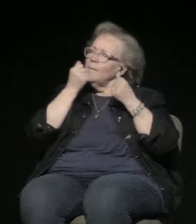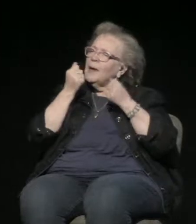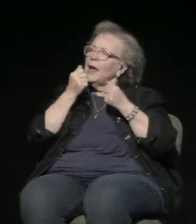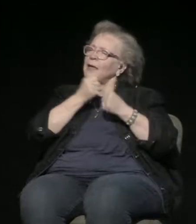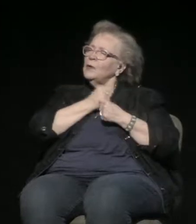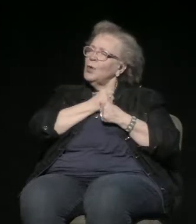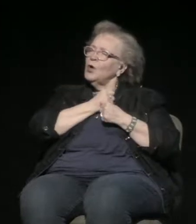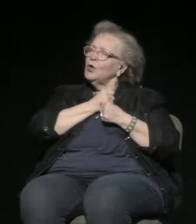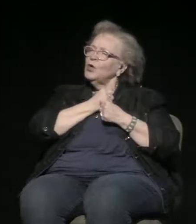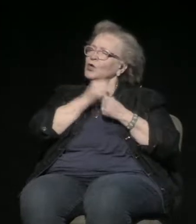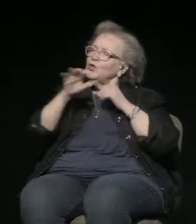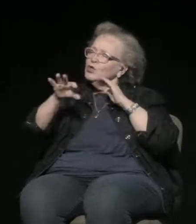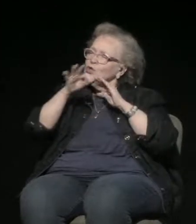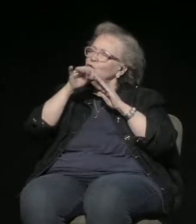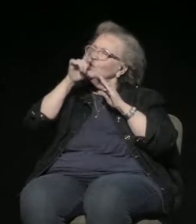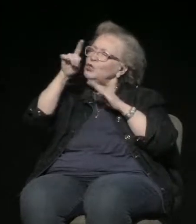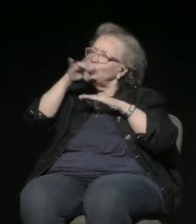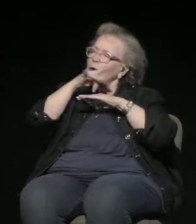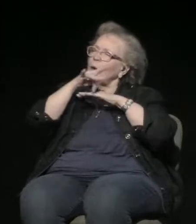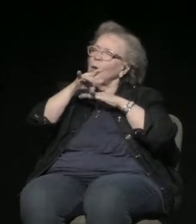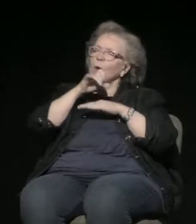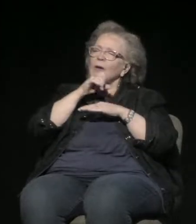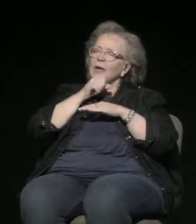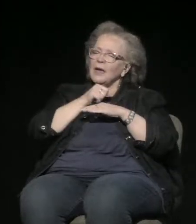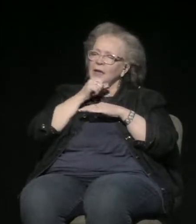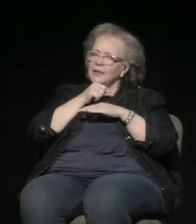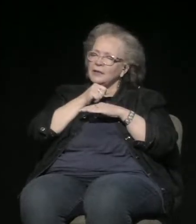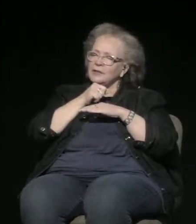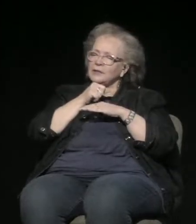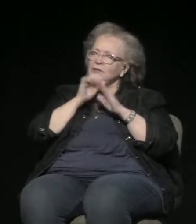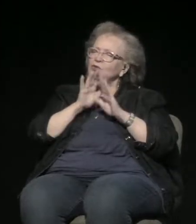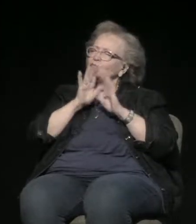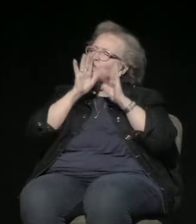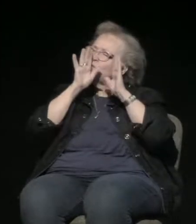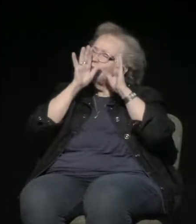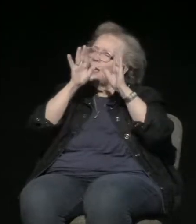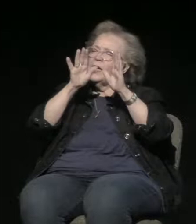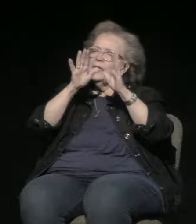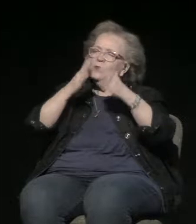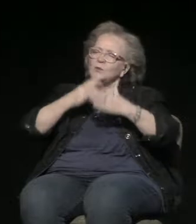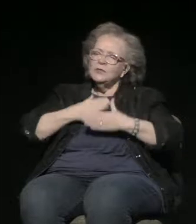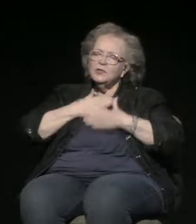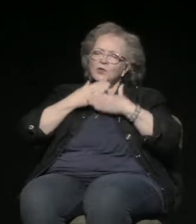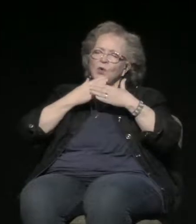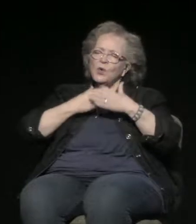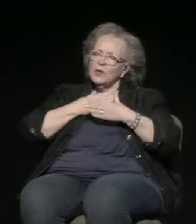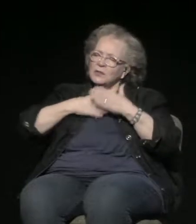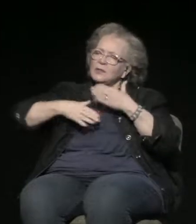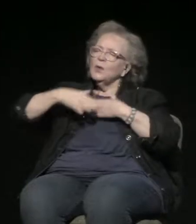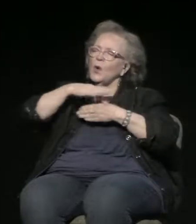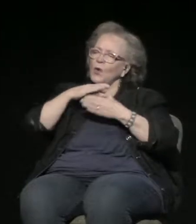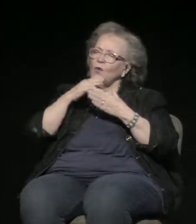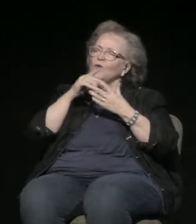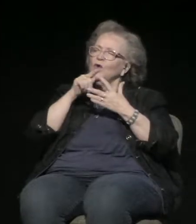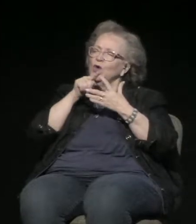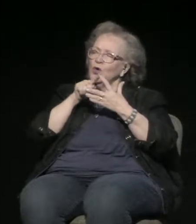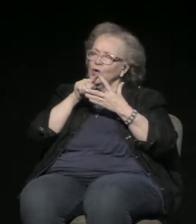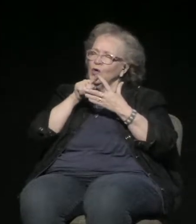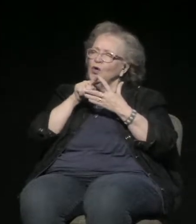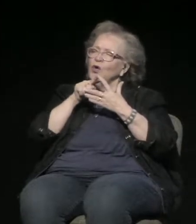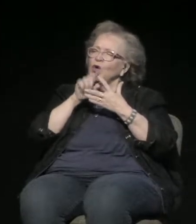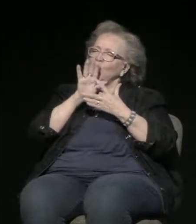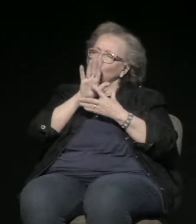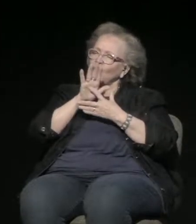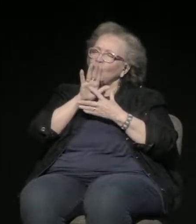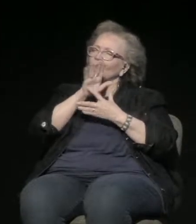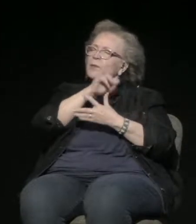age Lord may you take Great delight in her And rejoice over her Lord may her Her